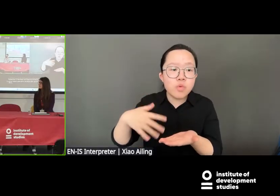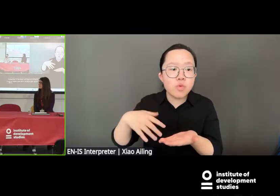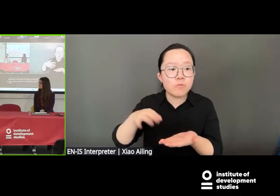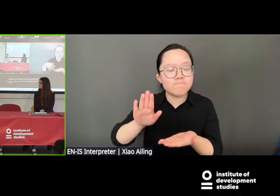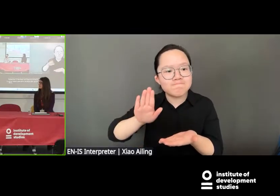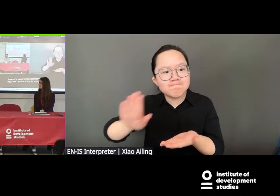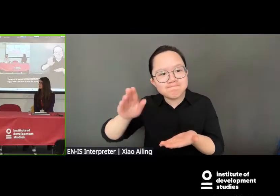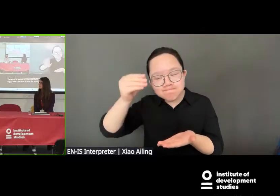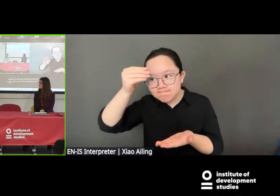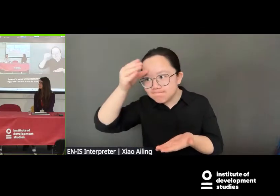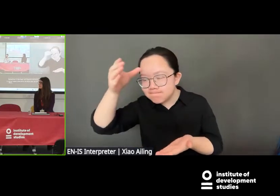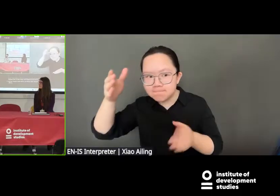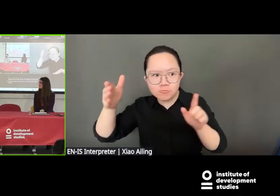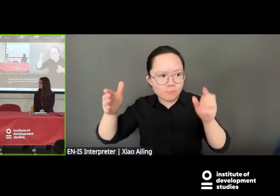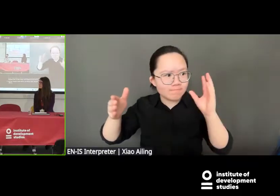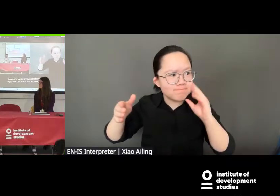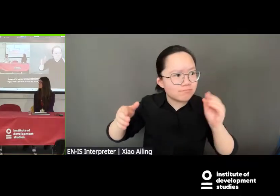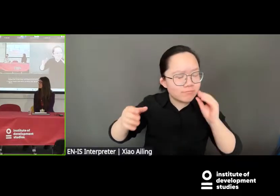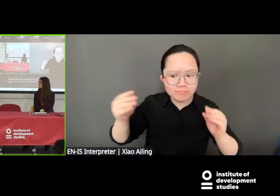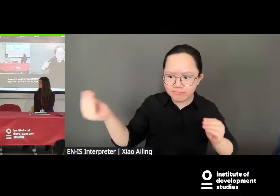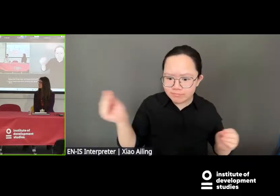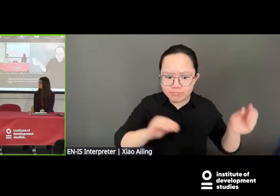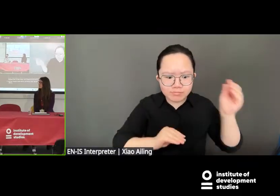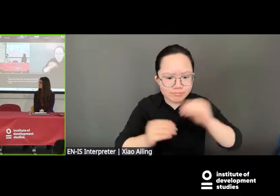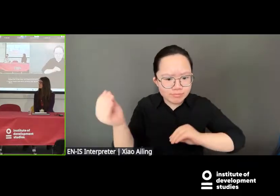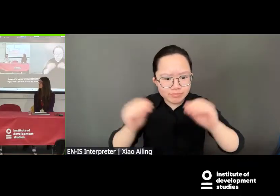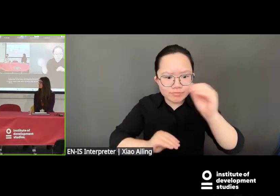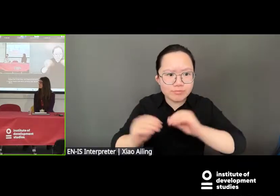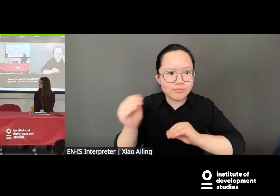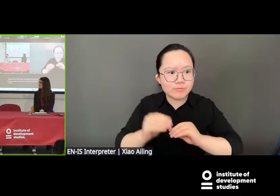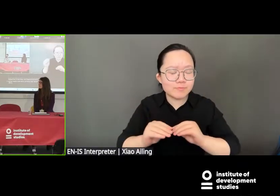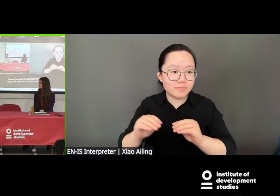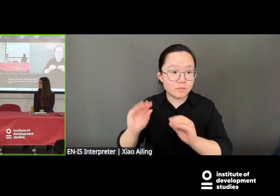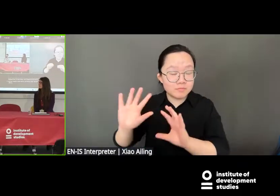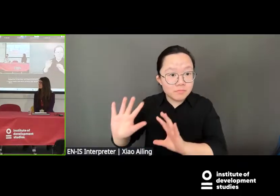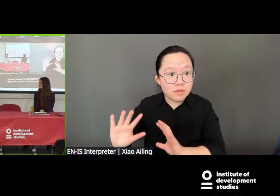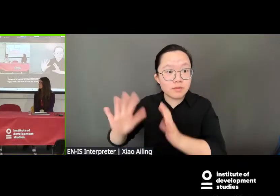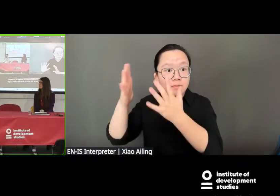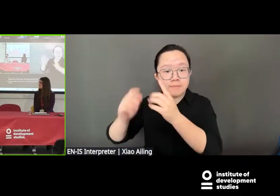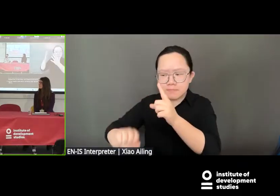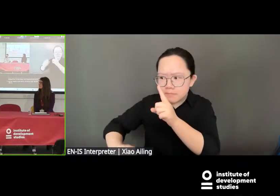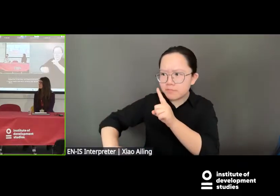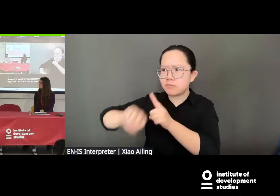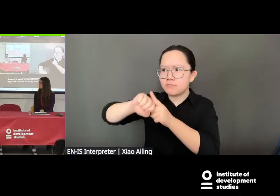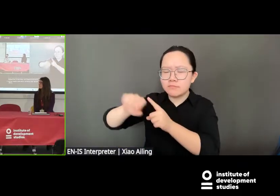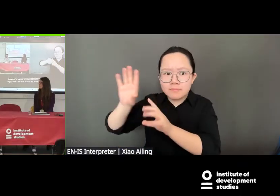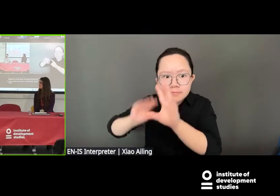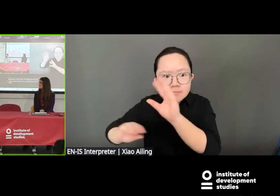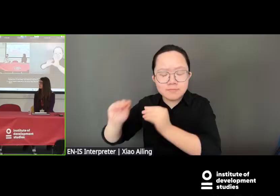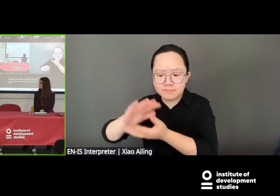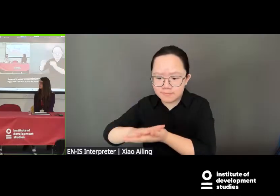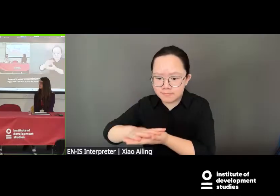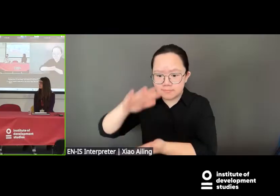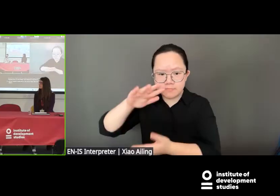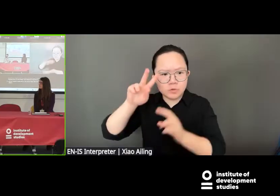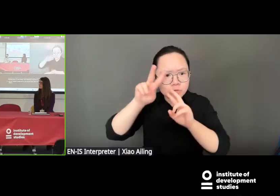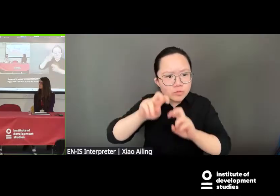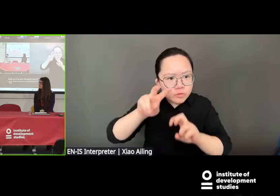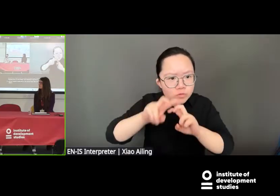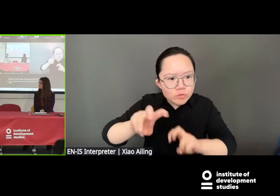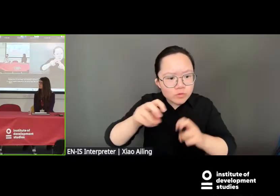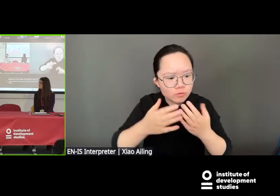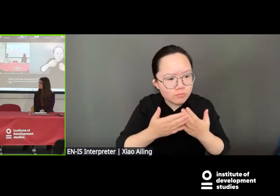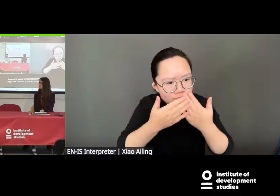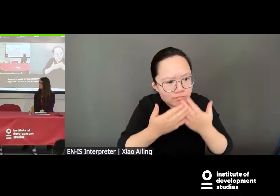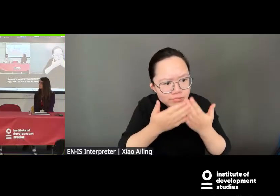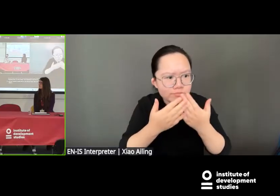research, practitioner knowledge, and the wisdom of lived experience. So today we'll have the opportunity to hear from several of